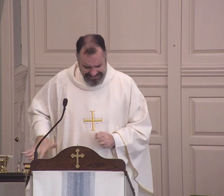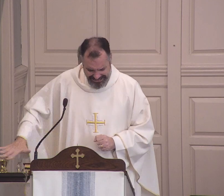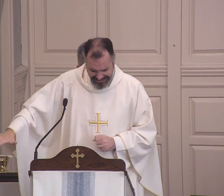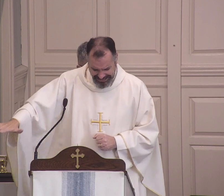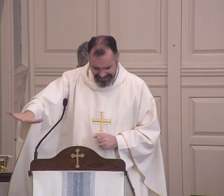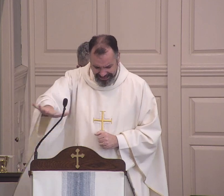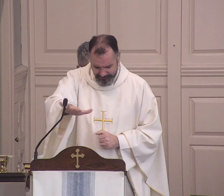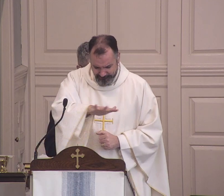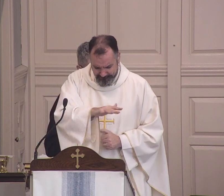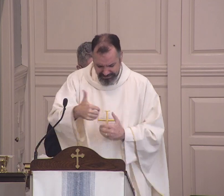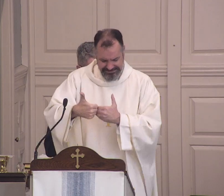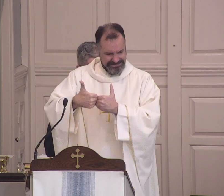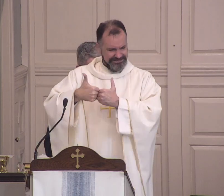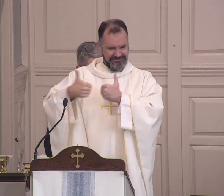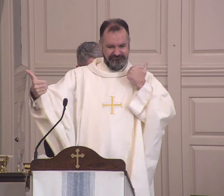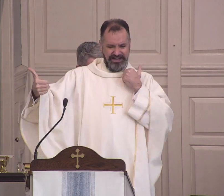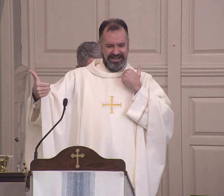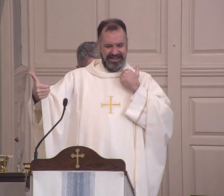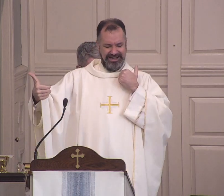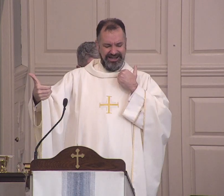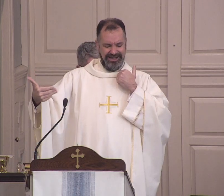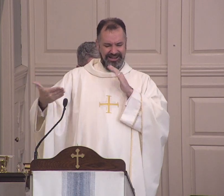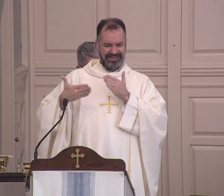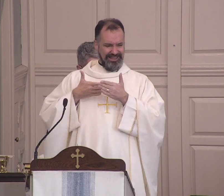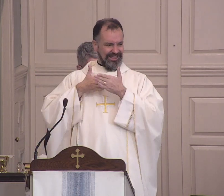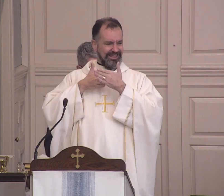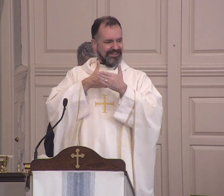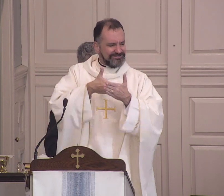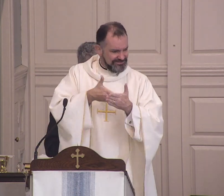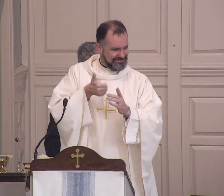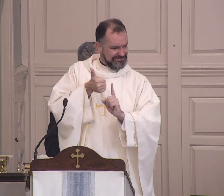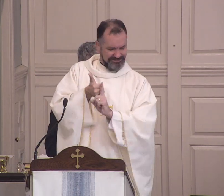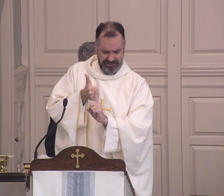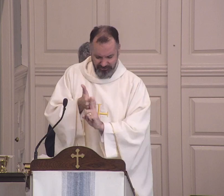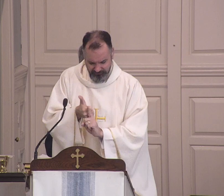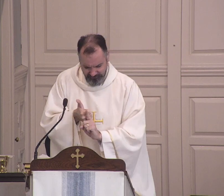If a kingdom is divided against itself,